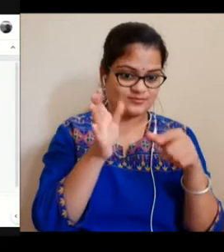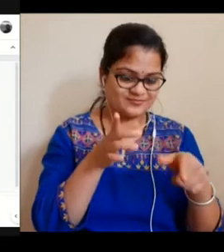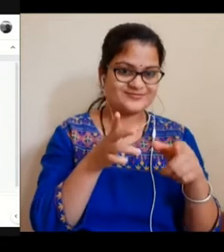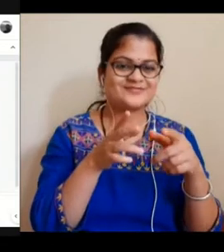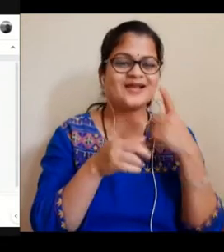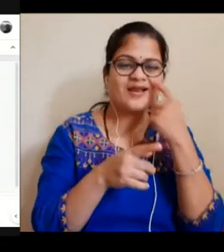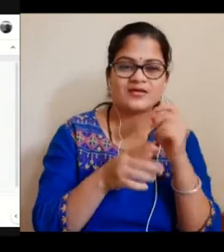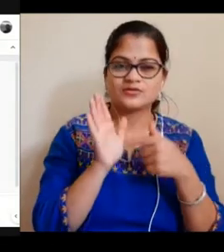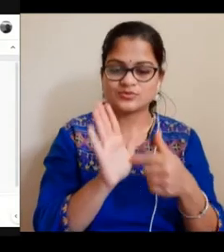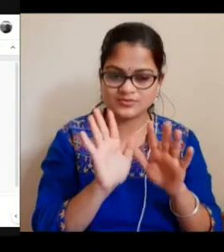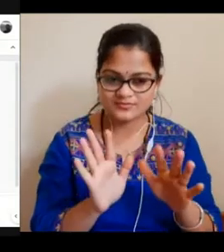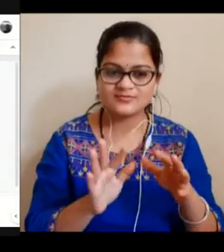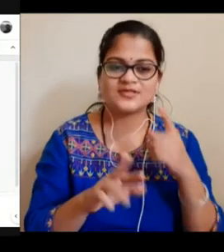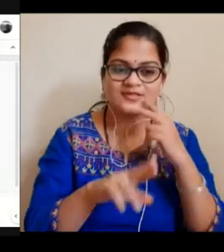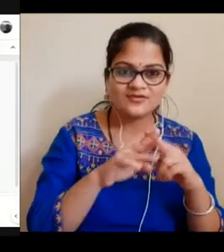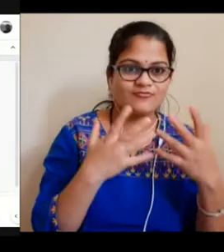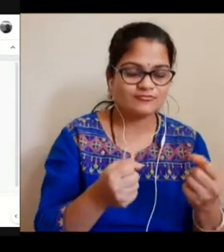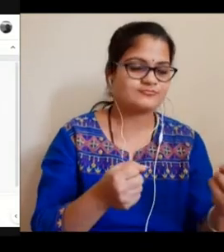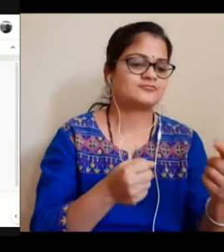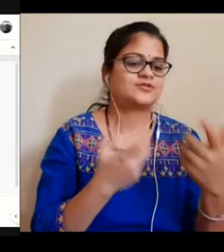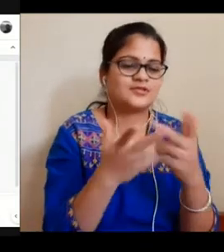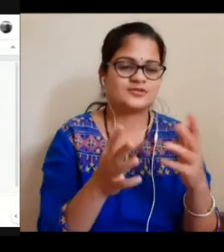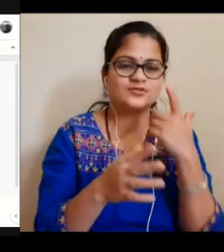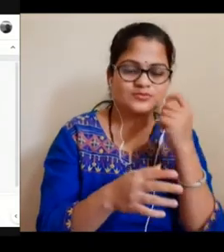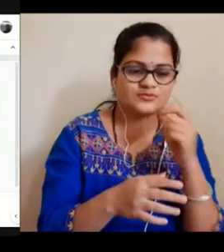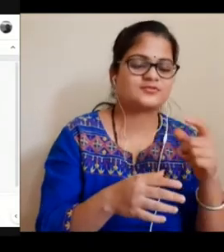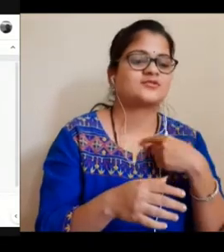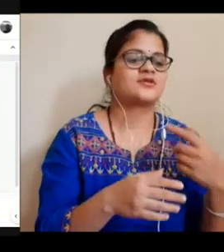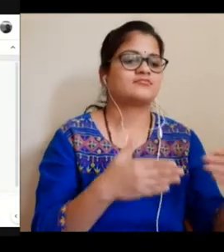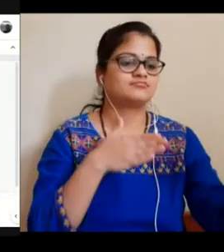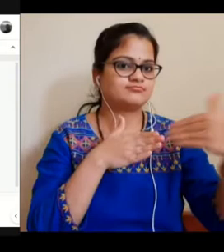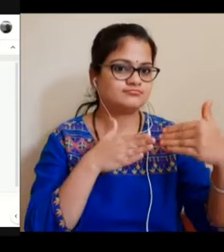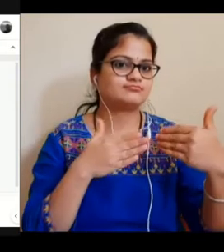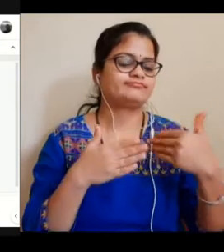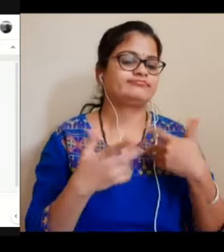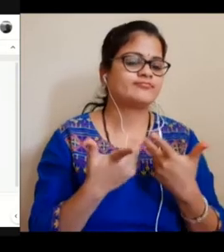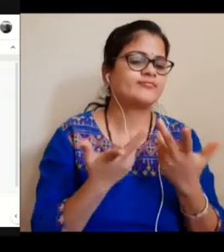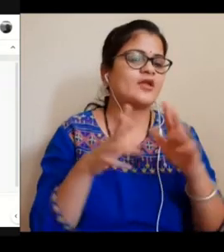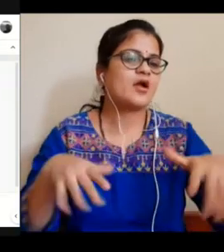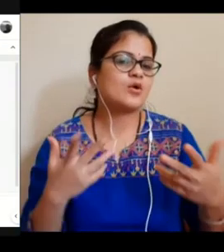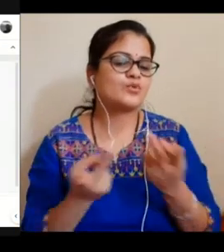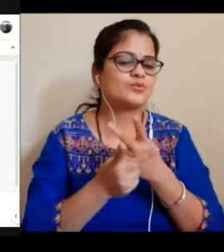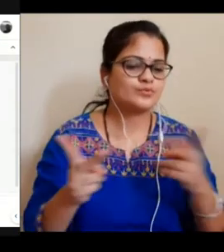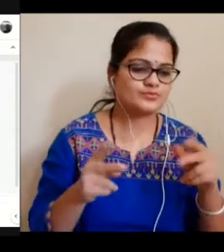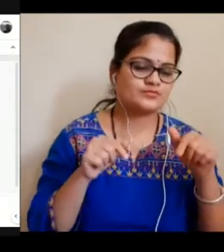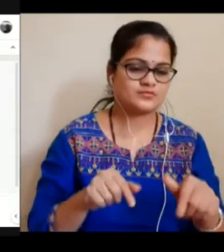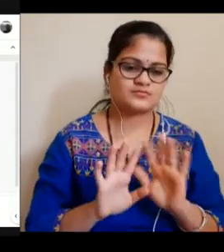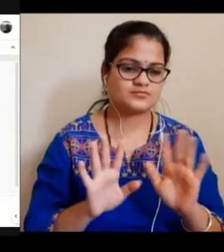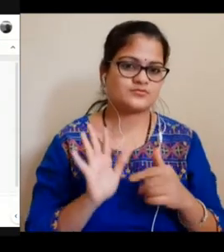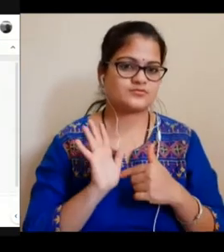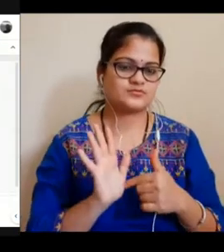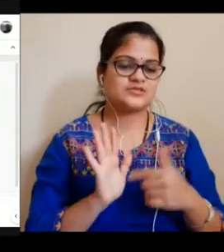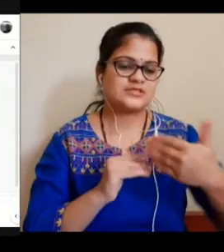like this. If anyone else is interested to do this activity, please contact me and I'll show you a better way to do this. But for now,